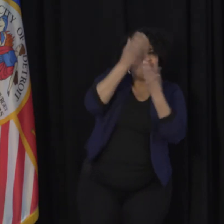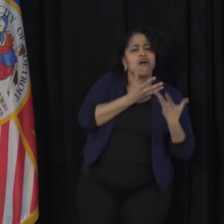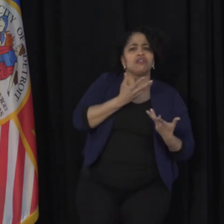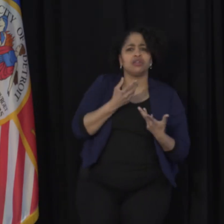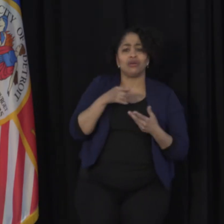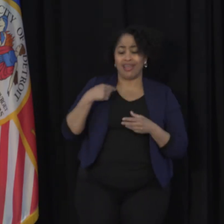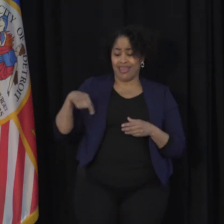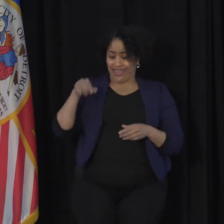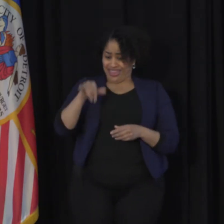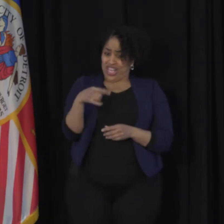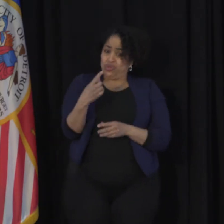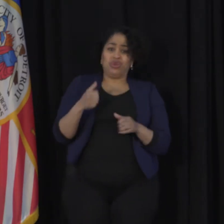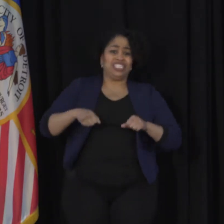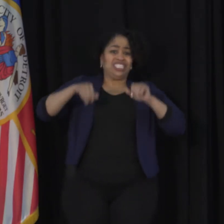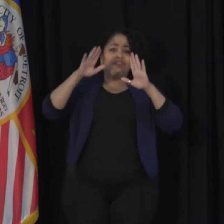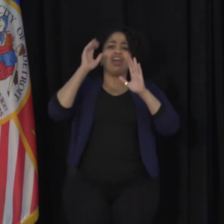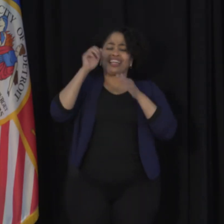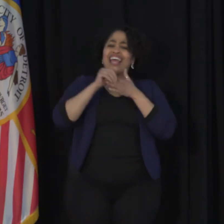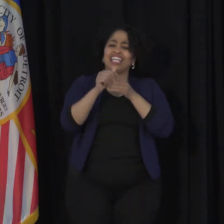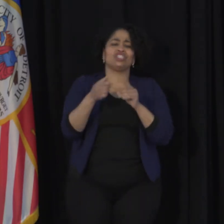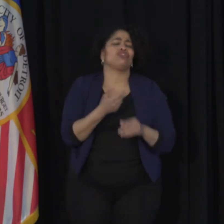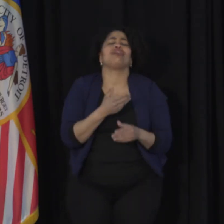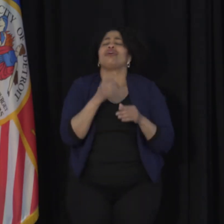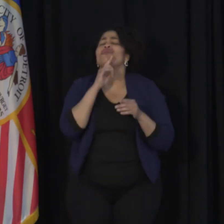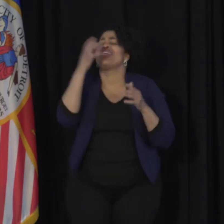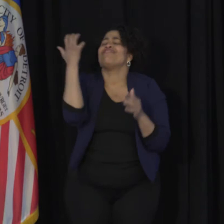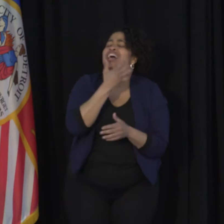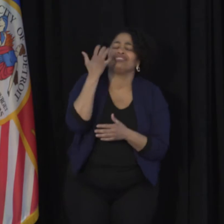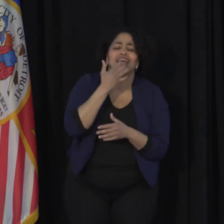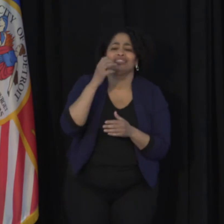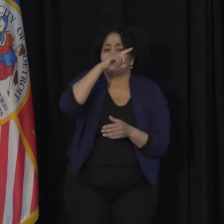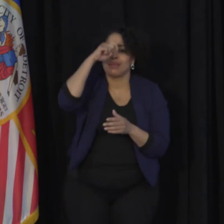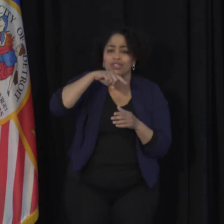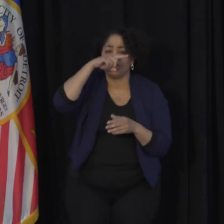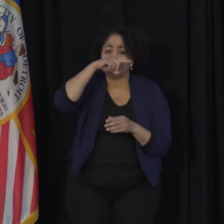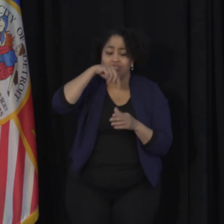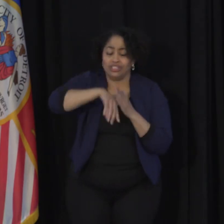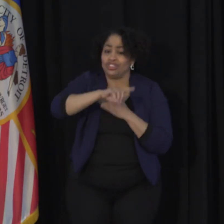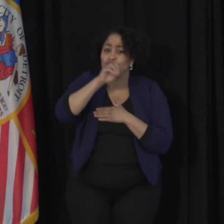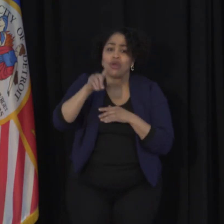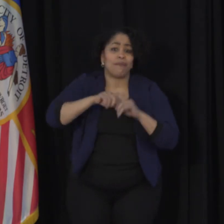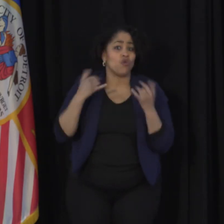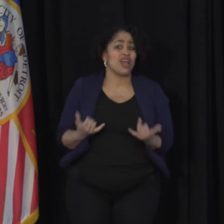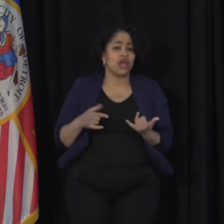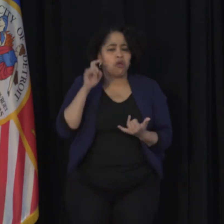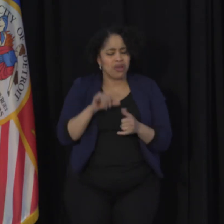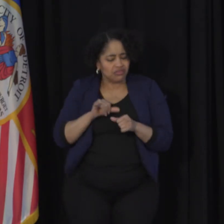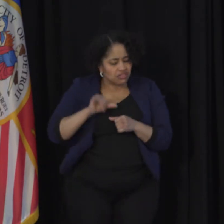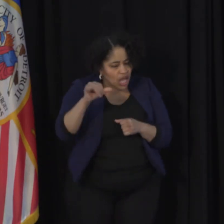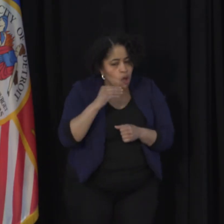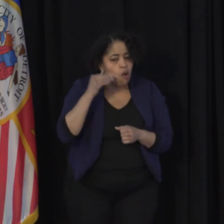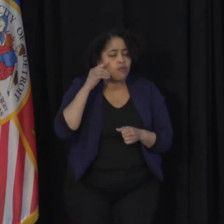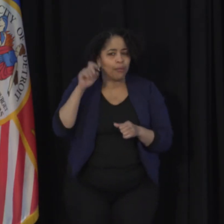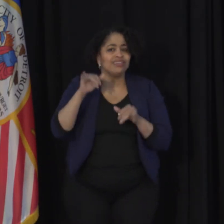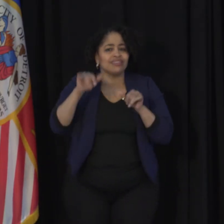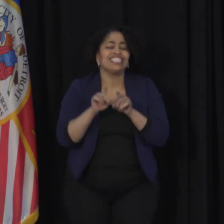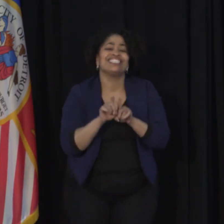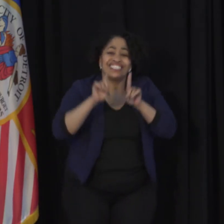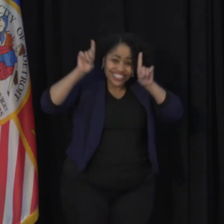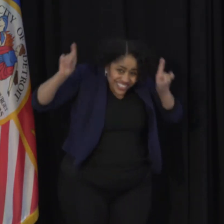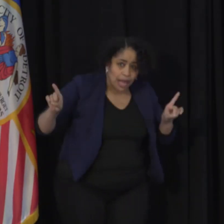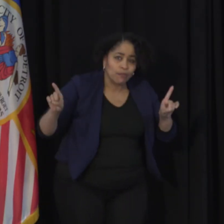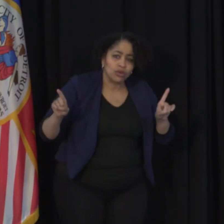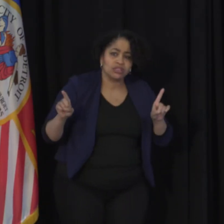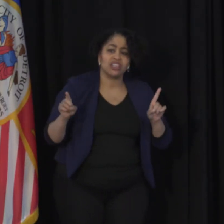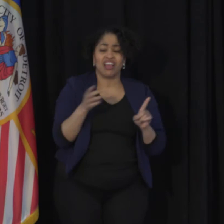to a fantastic summer in Detroit when we're past this, but right now we must stay inside. We must keep that separation.